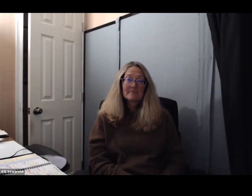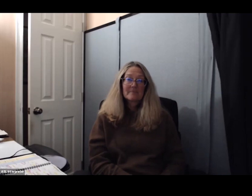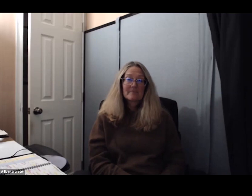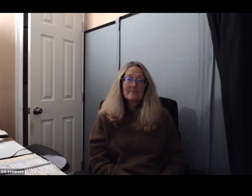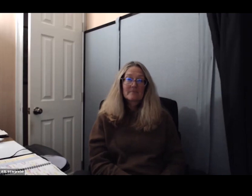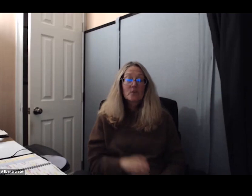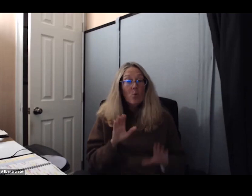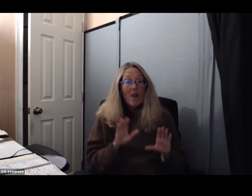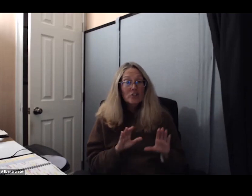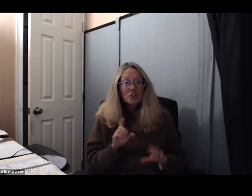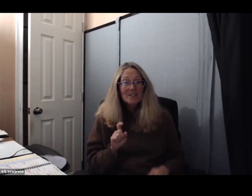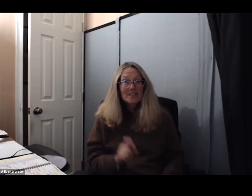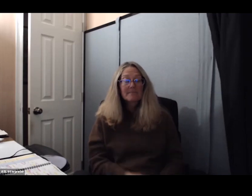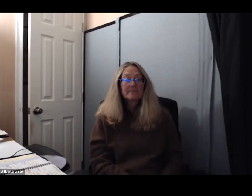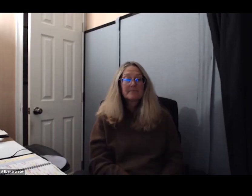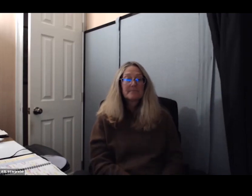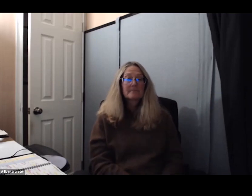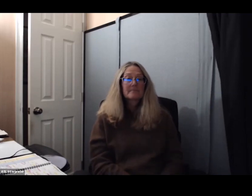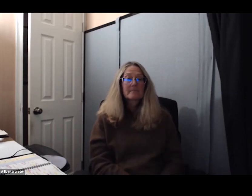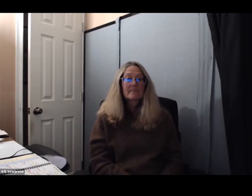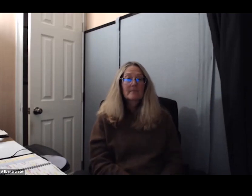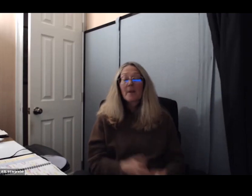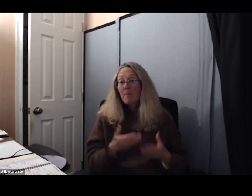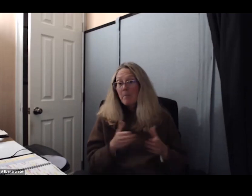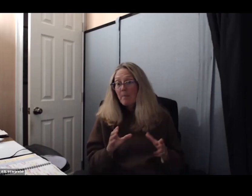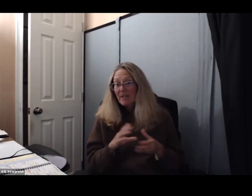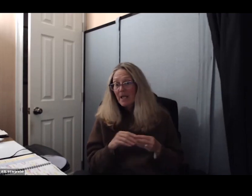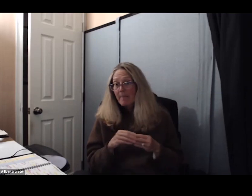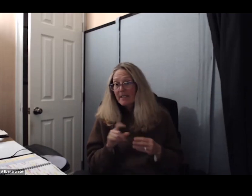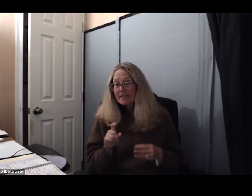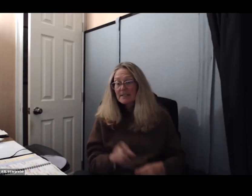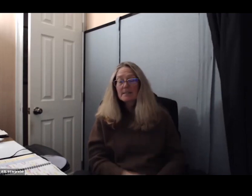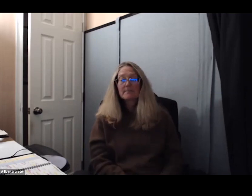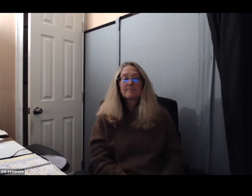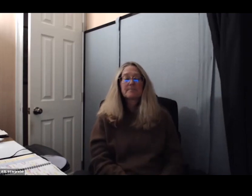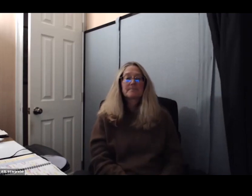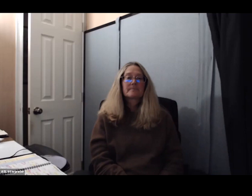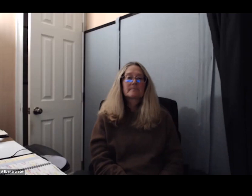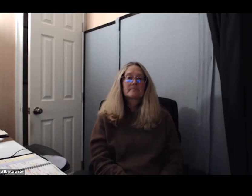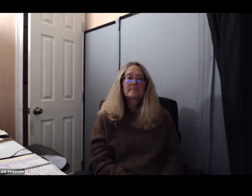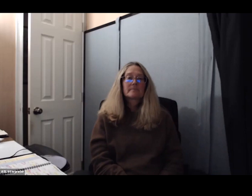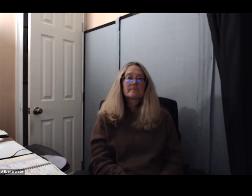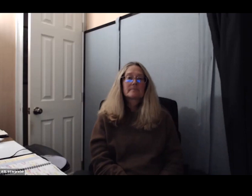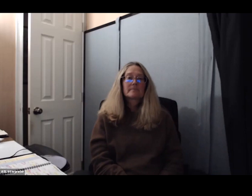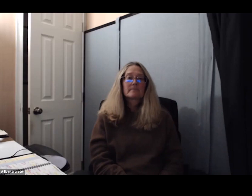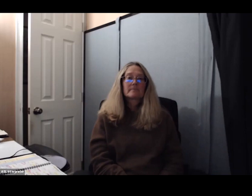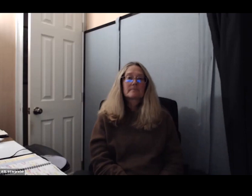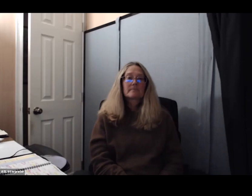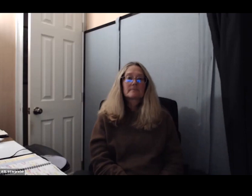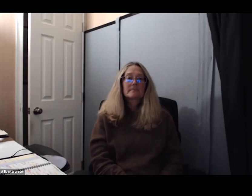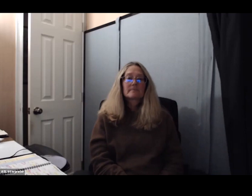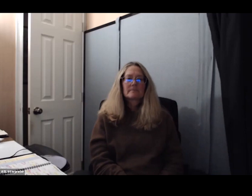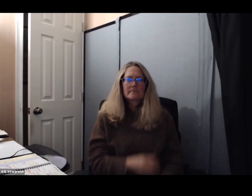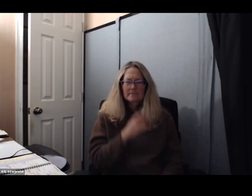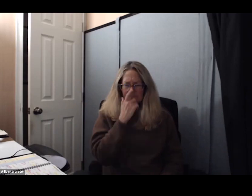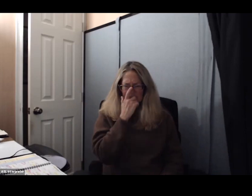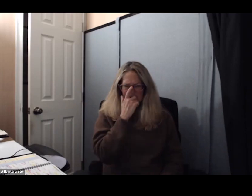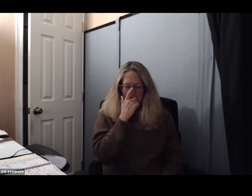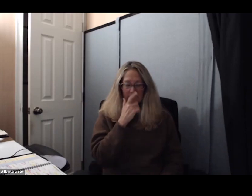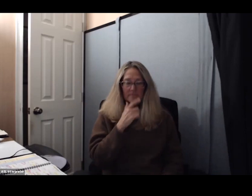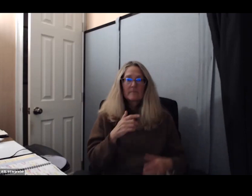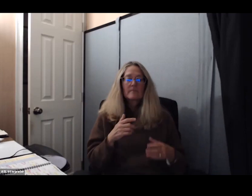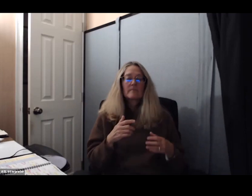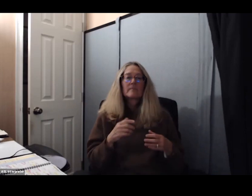Any questions? Are there any public comment requests to speak on this item? Yes. So